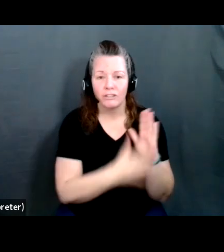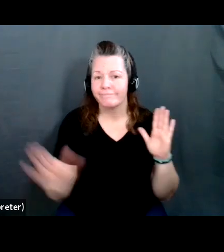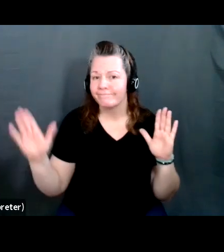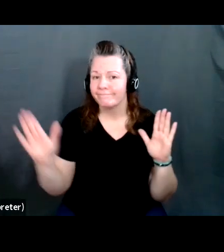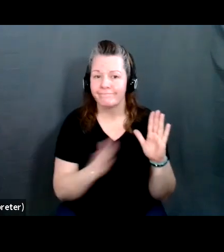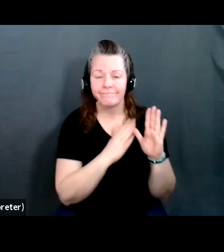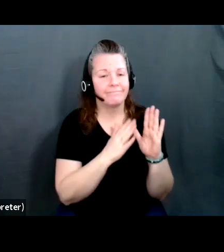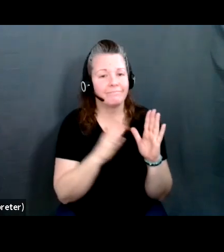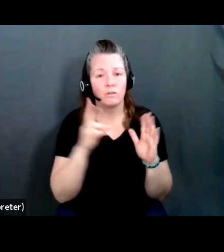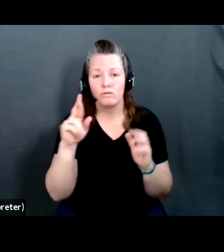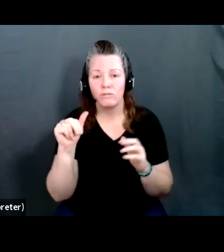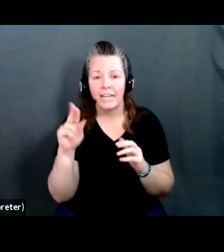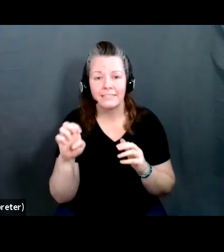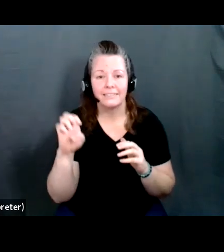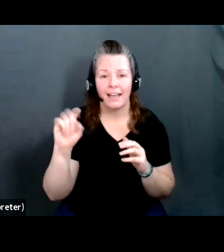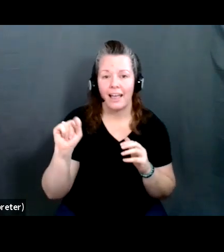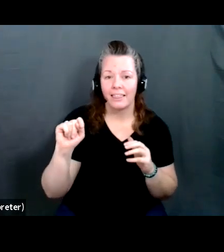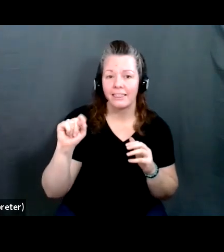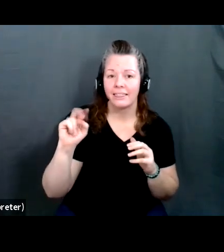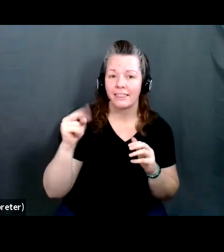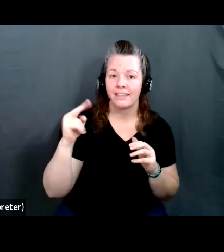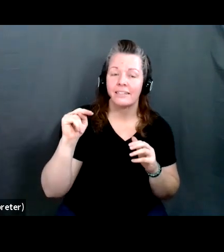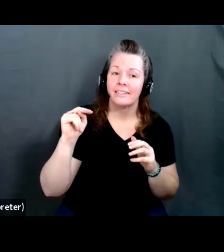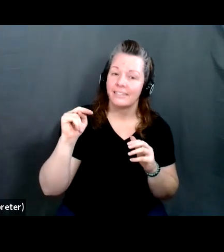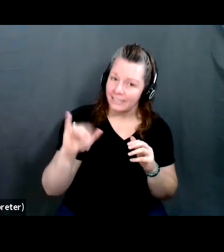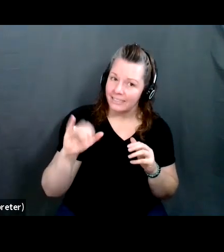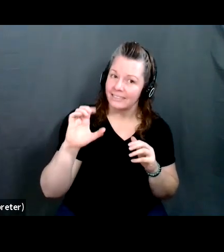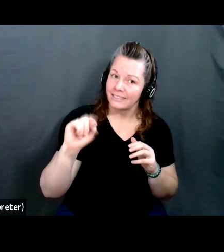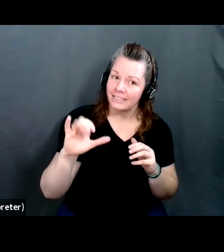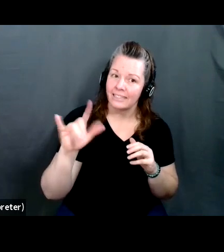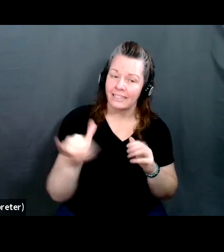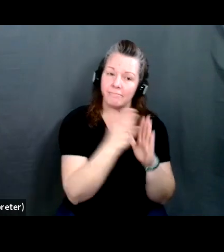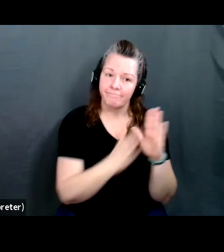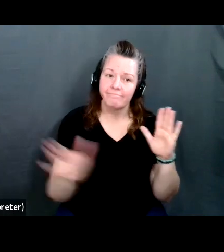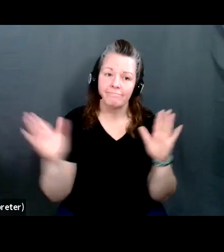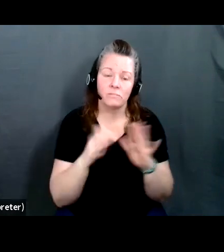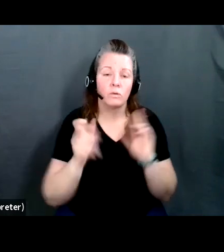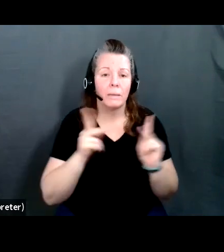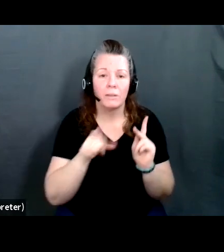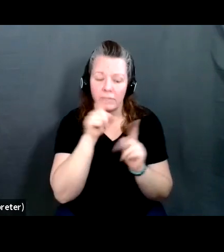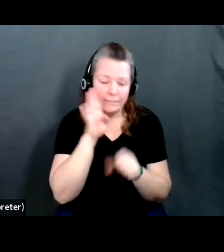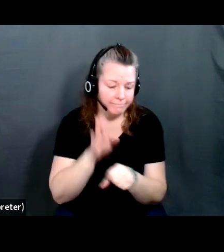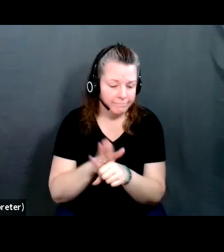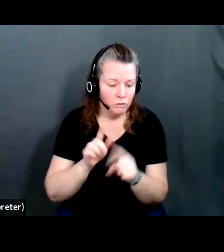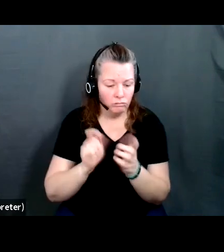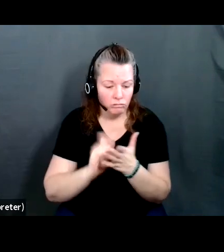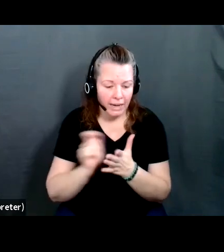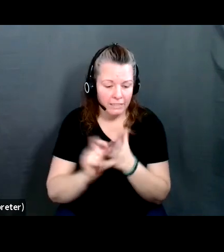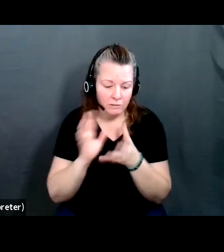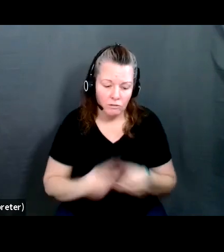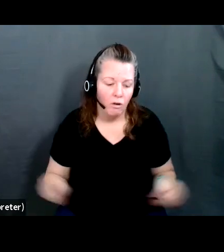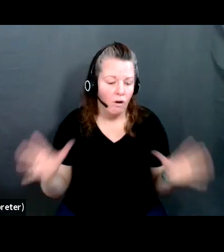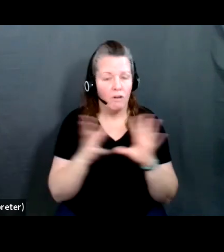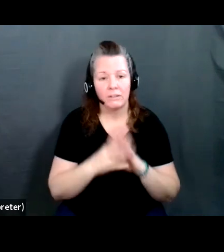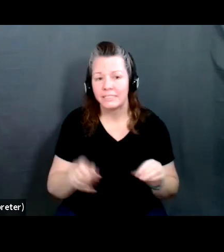different races and ethnicities. And so folks are really committed to writing their stories in an authentic way.